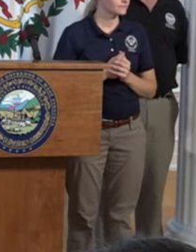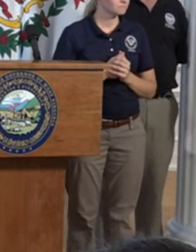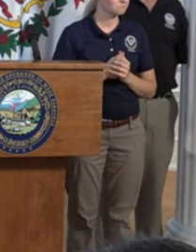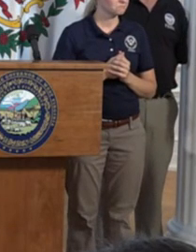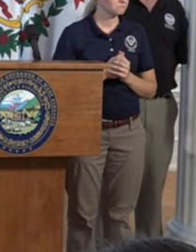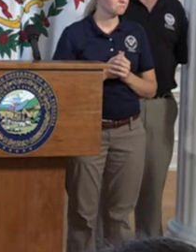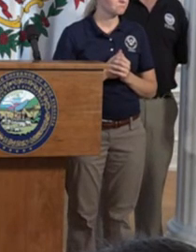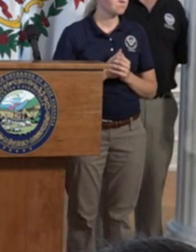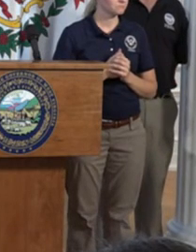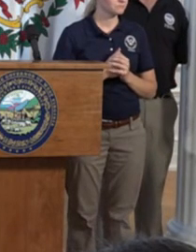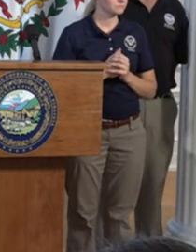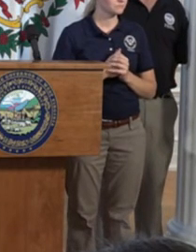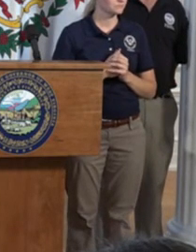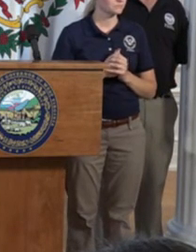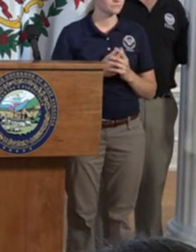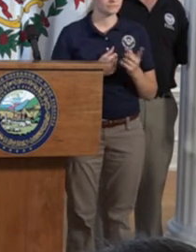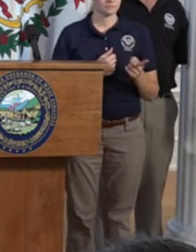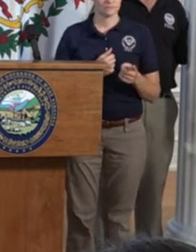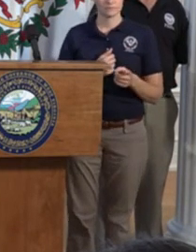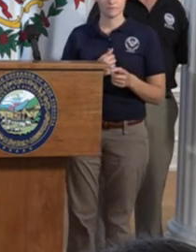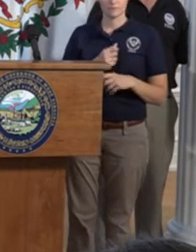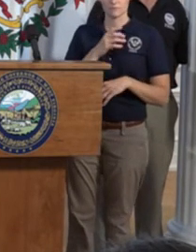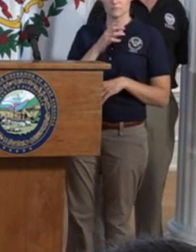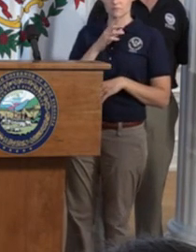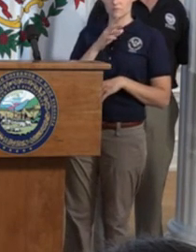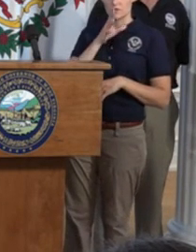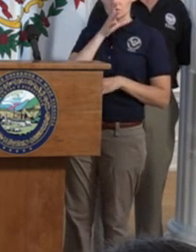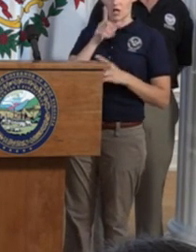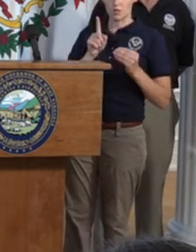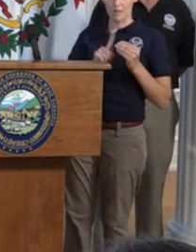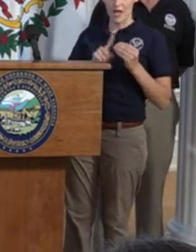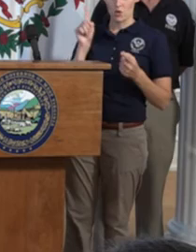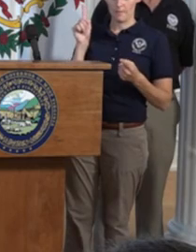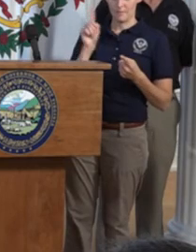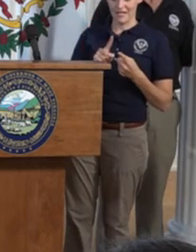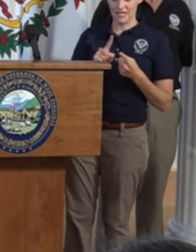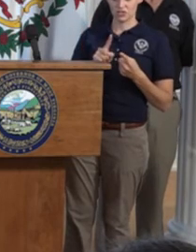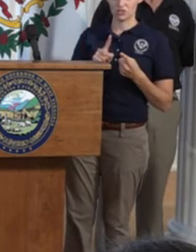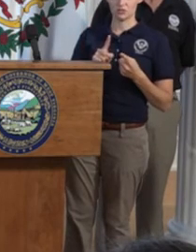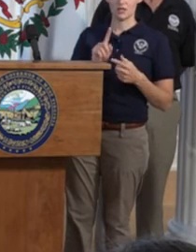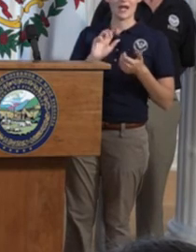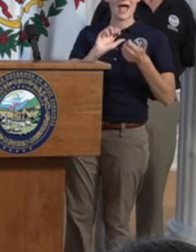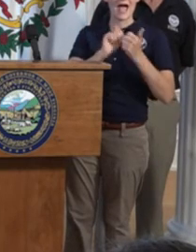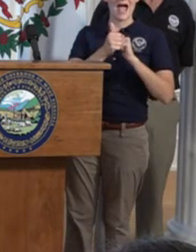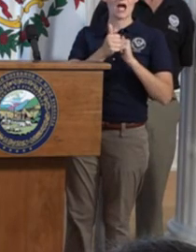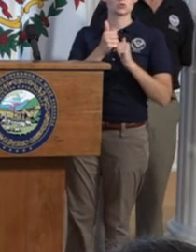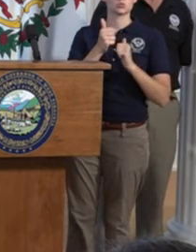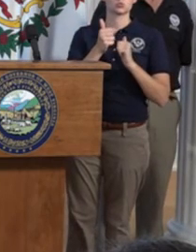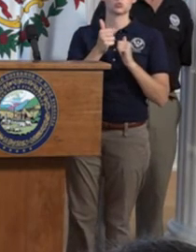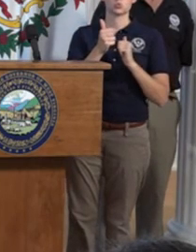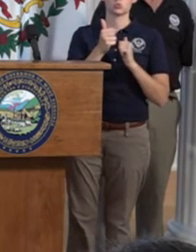Have you talked about any, is it too soon to talk about mitigation and what should be done to prevent flooding in areas yet?